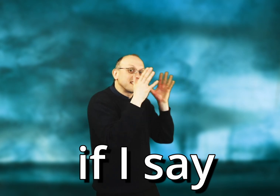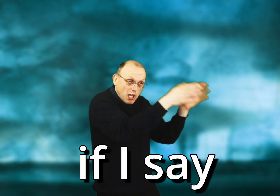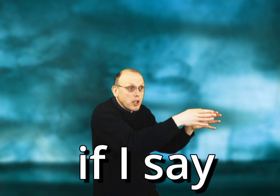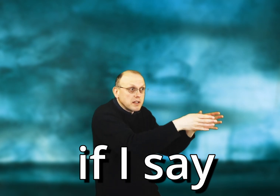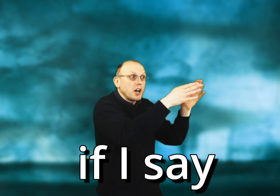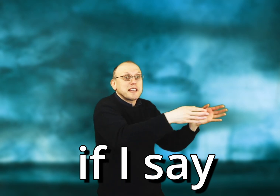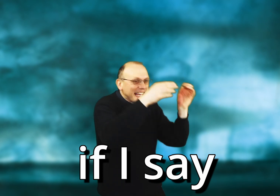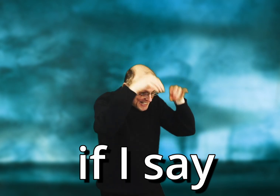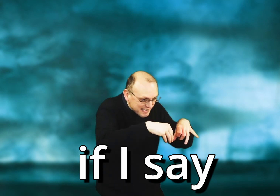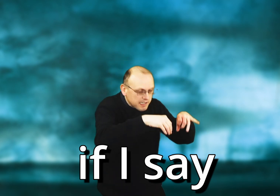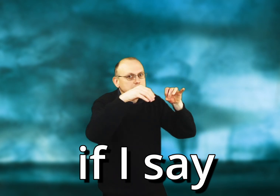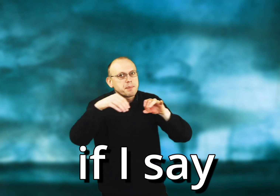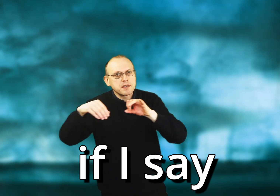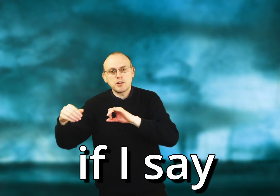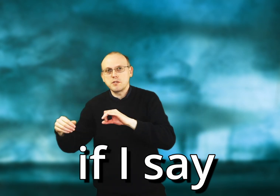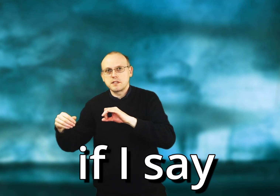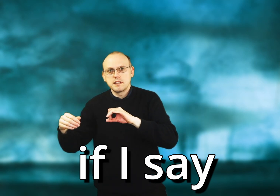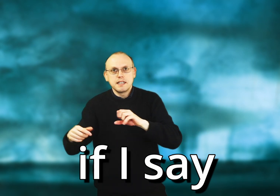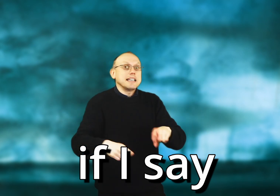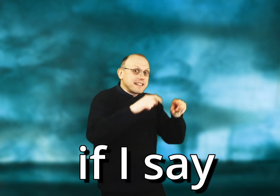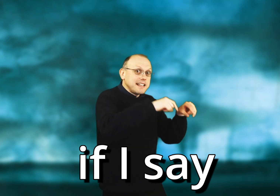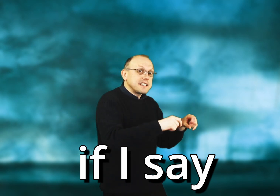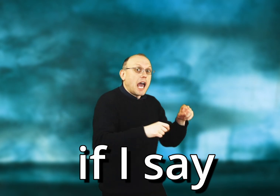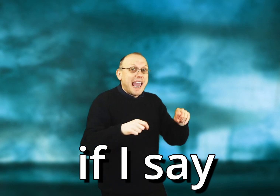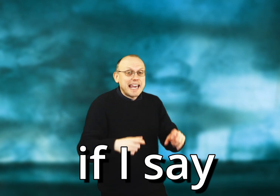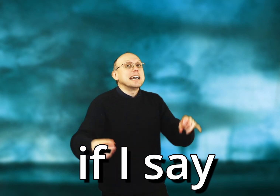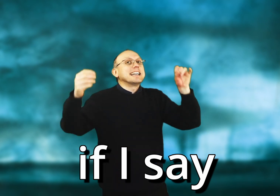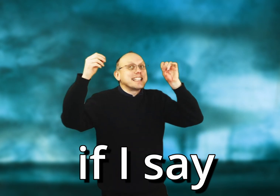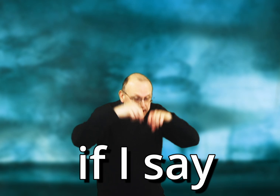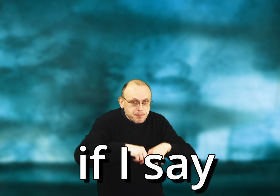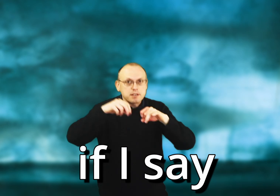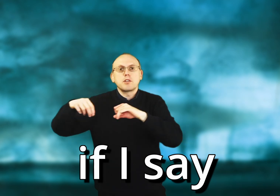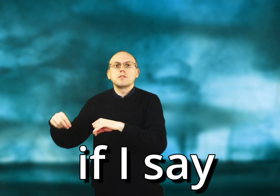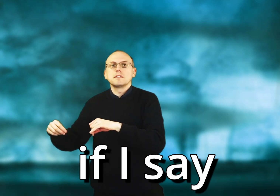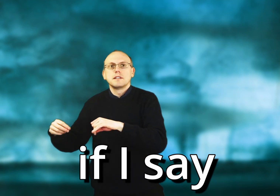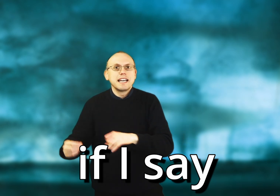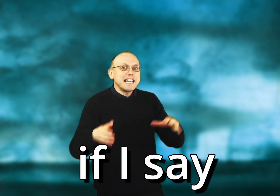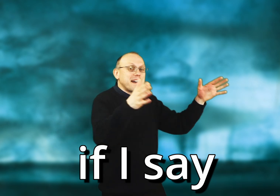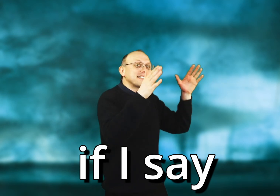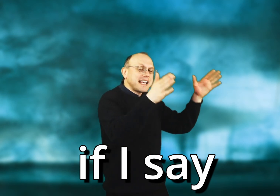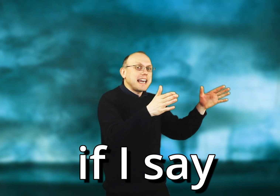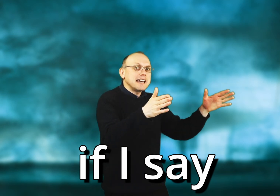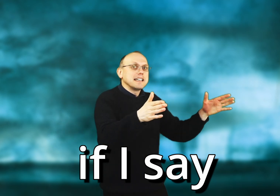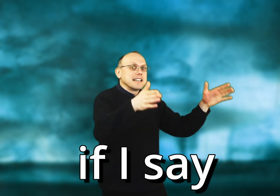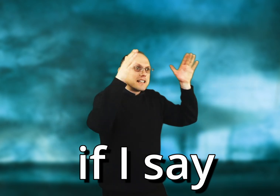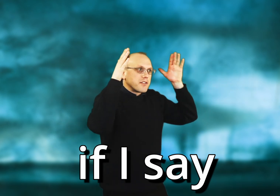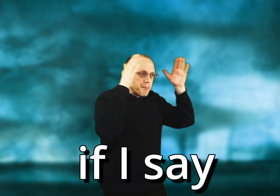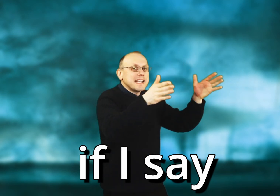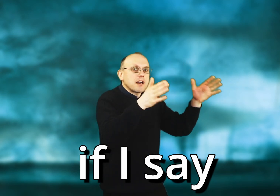not an independent clause. It is a dependent clause. If I say, the meaning of if I